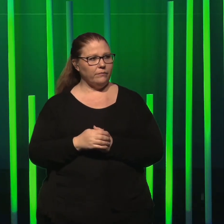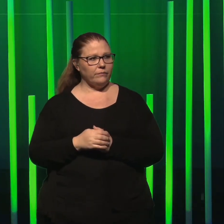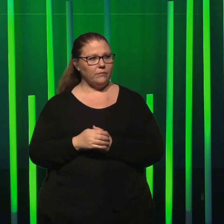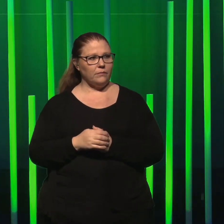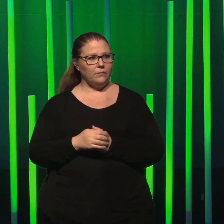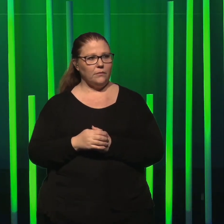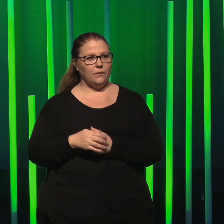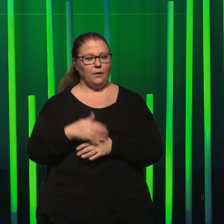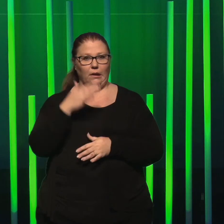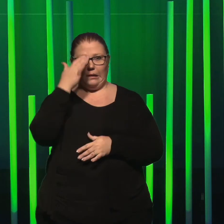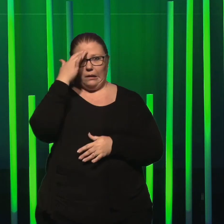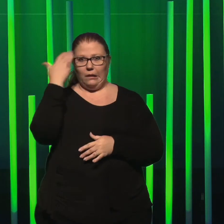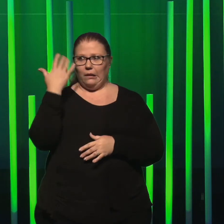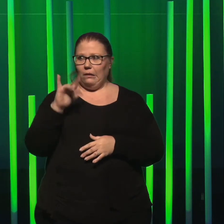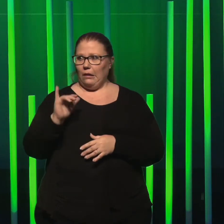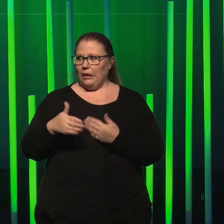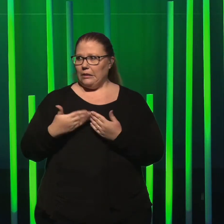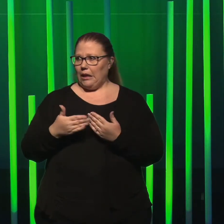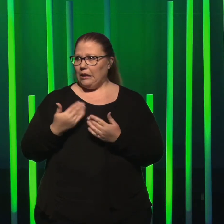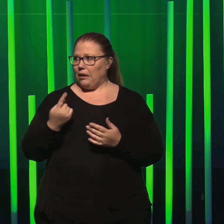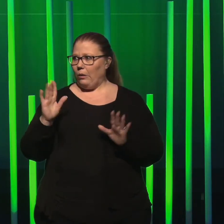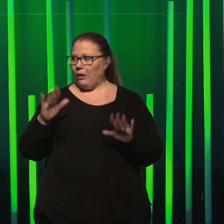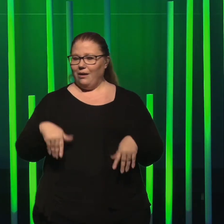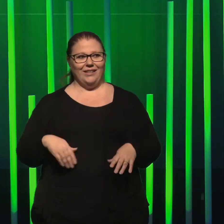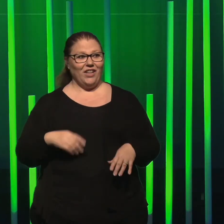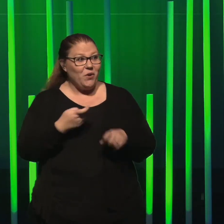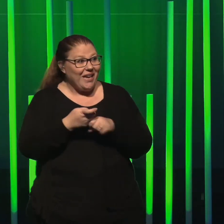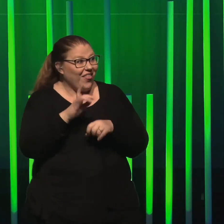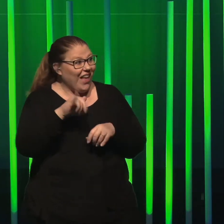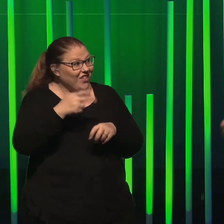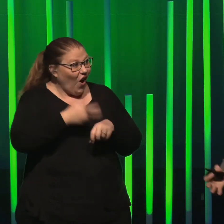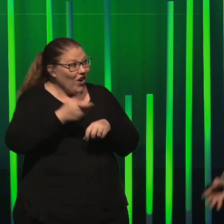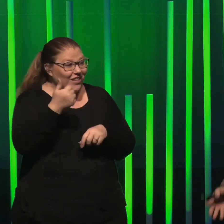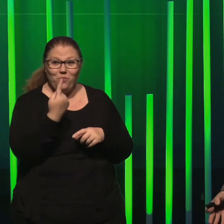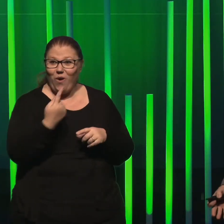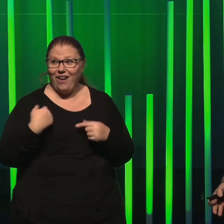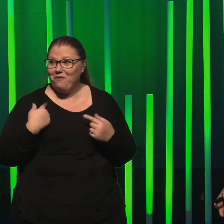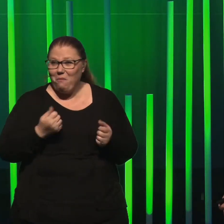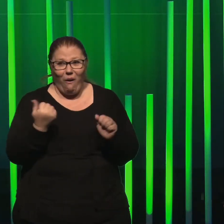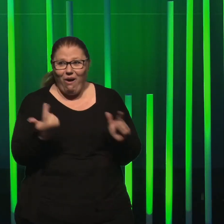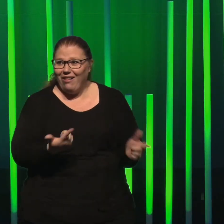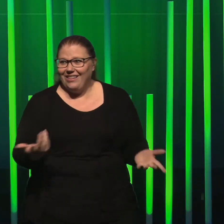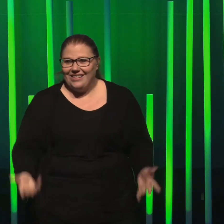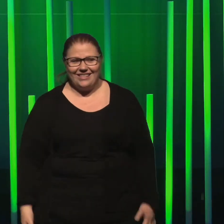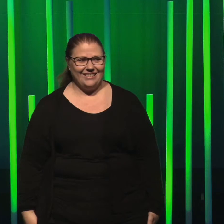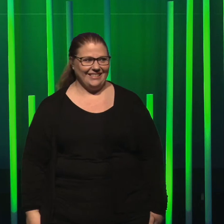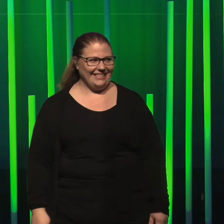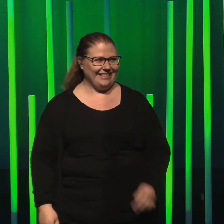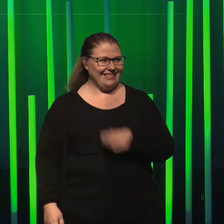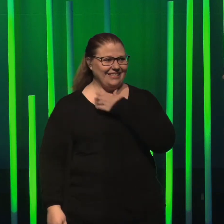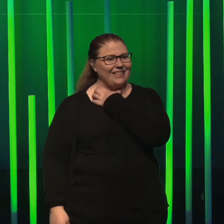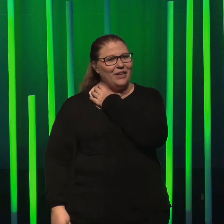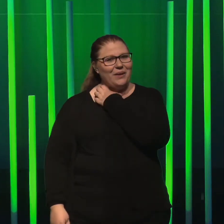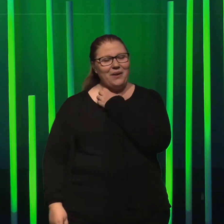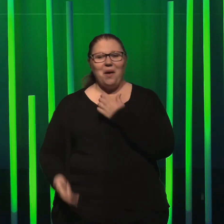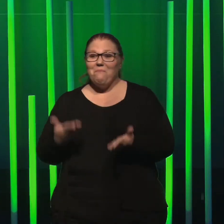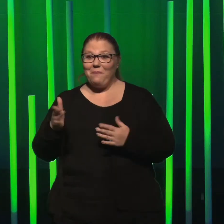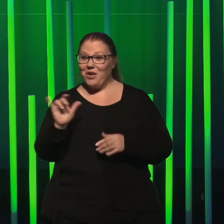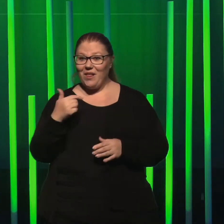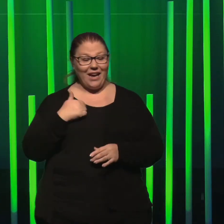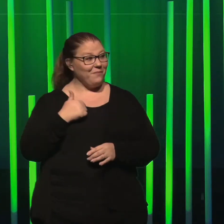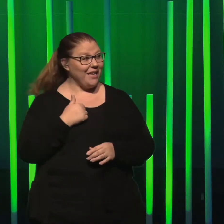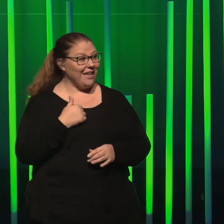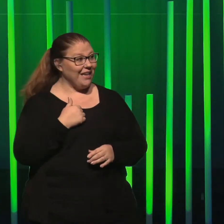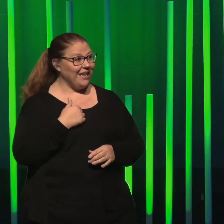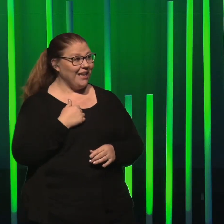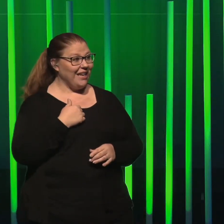Some of you are like, oh gosh, that's an easy one. Are you kidding me? That's the hardest one of them all. Because maybe you're like me and you were just